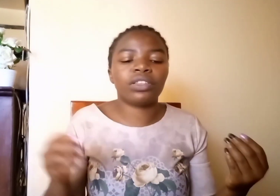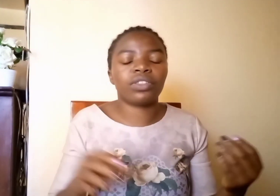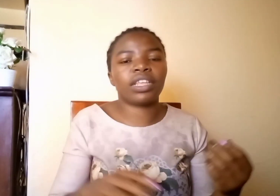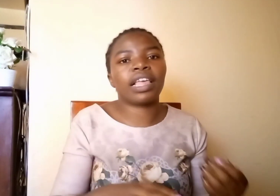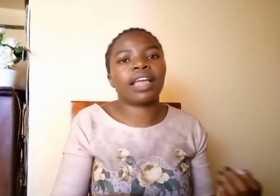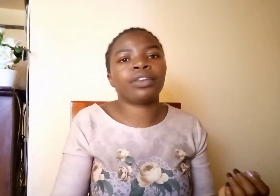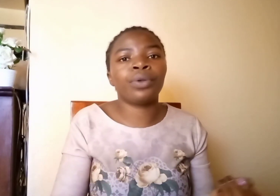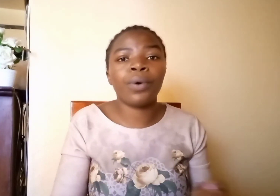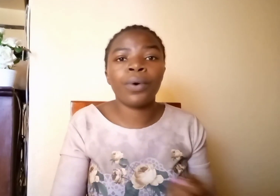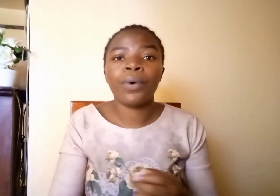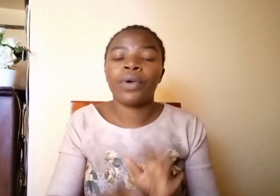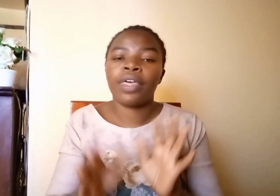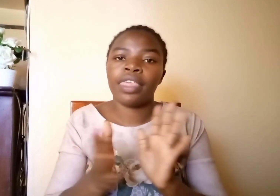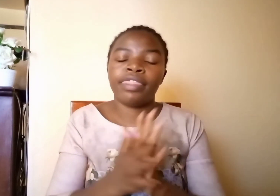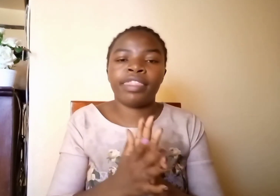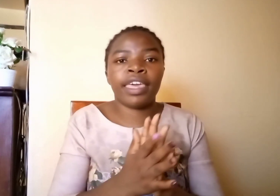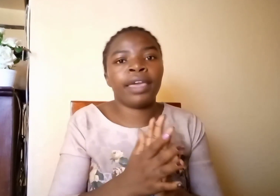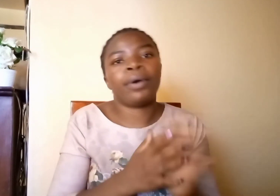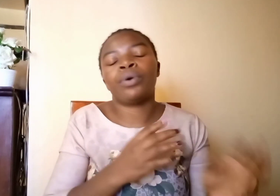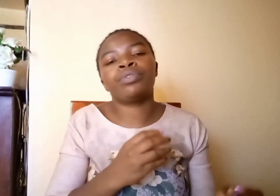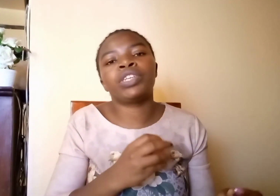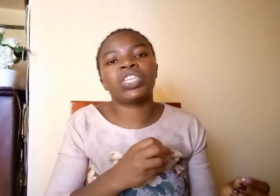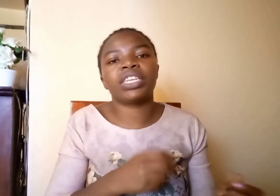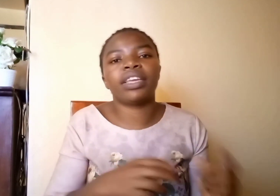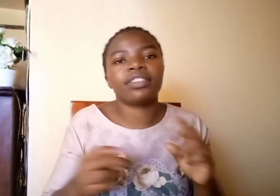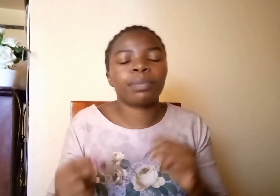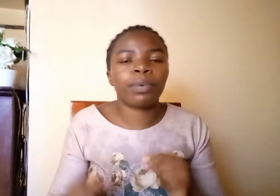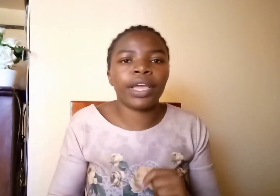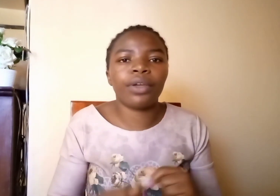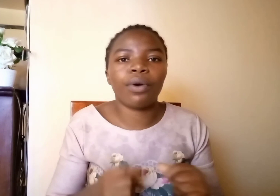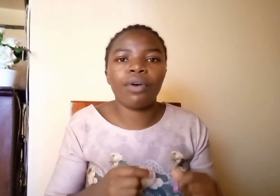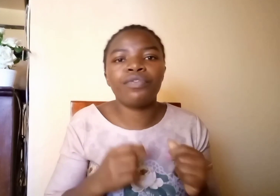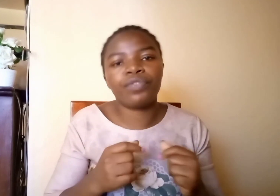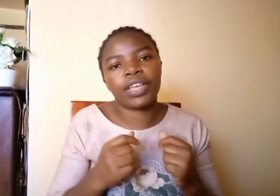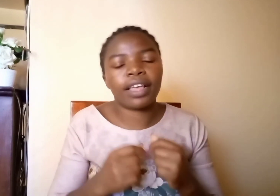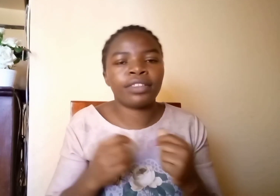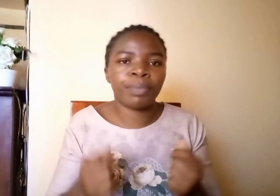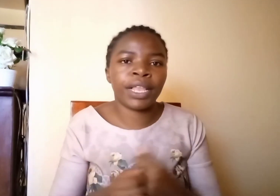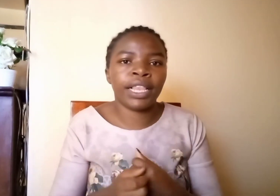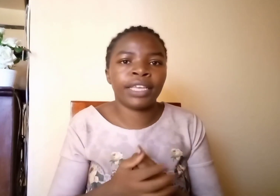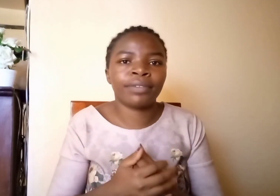so that they can know the origin and spread of fingerspelling.